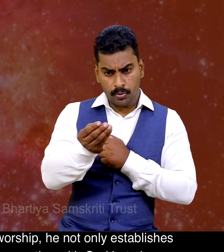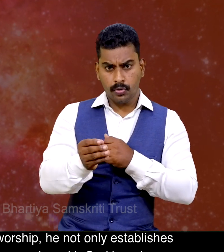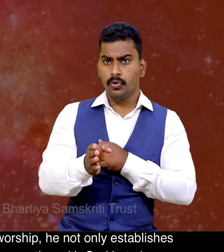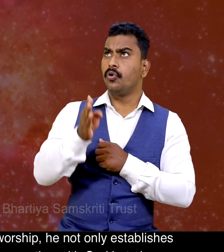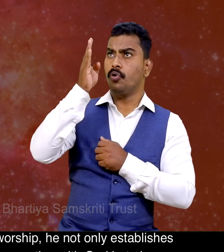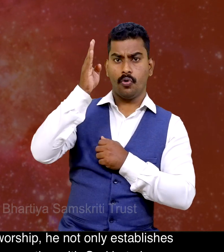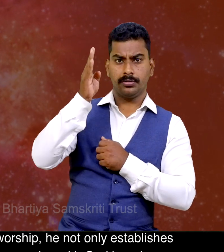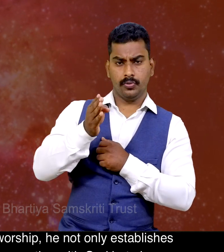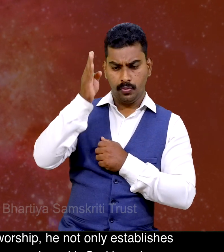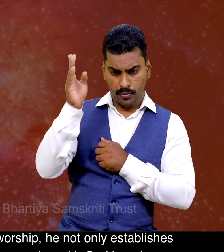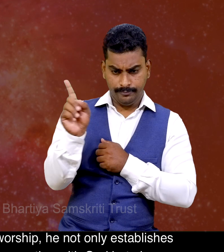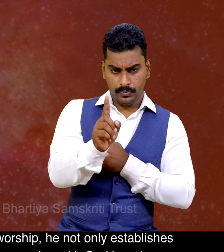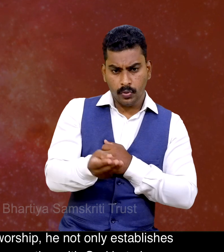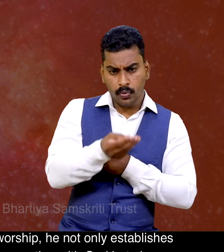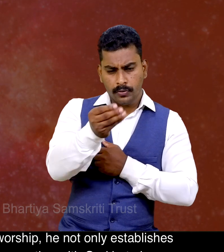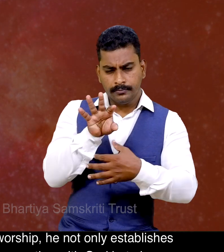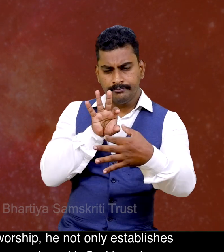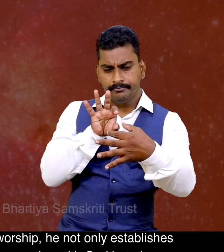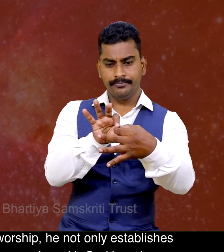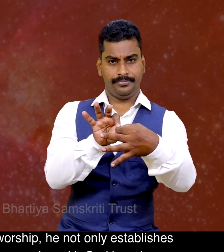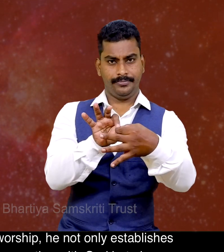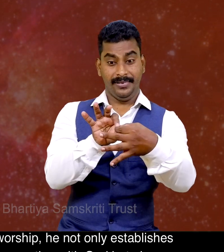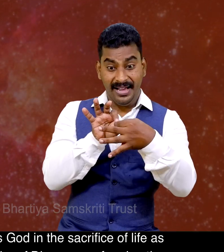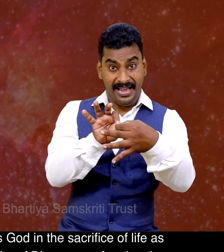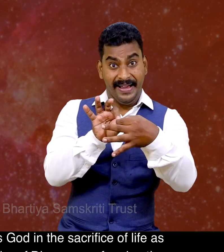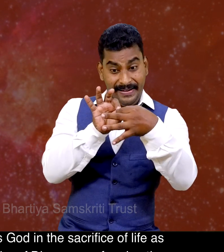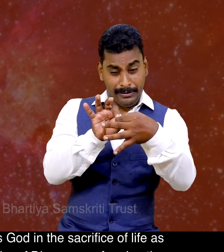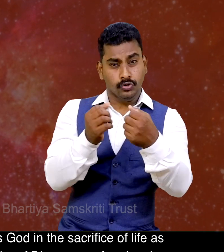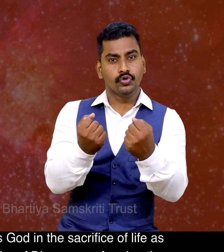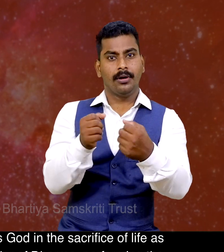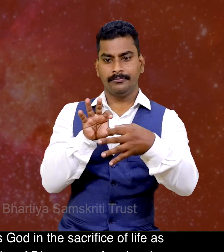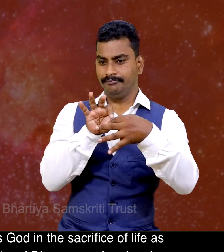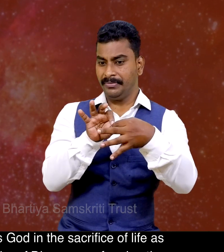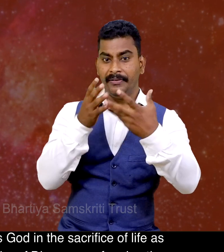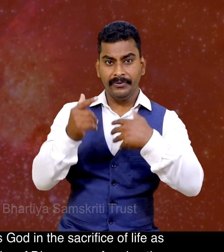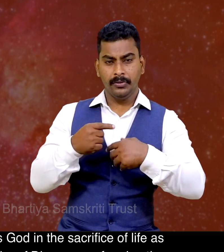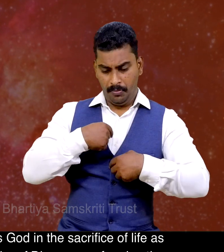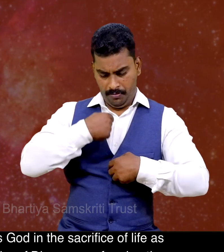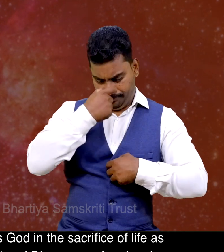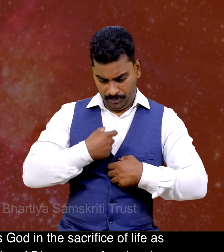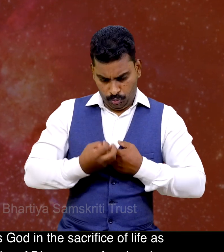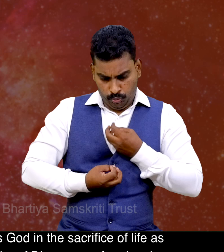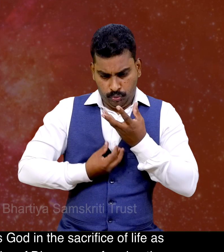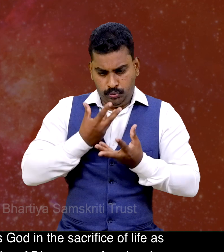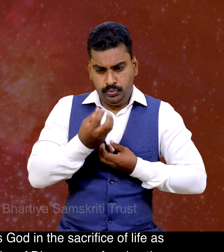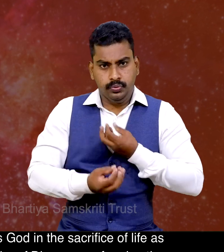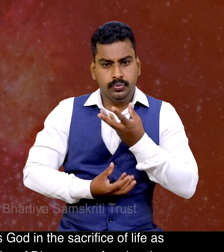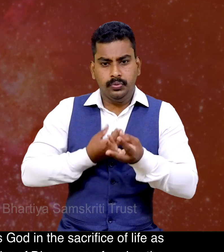a close connection with God but also represents God in the sacrifice of life as